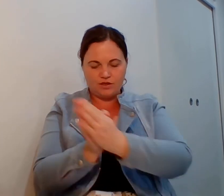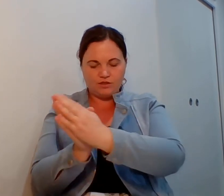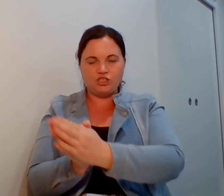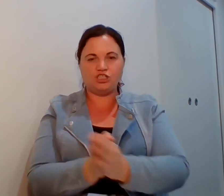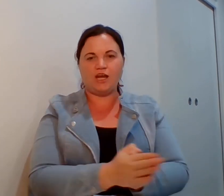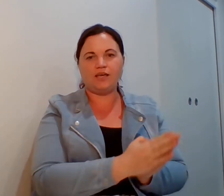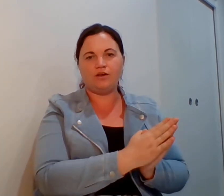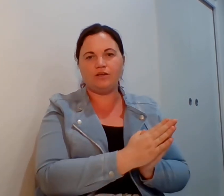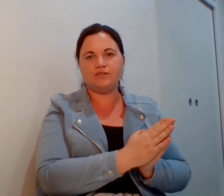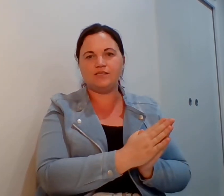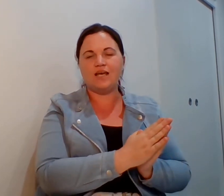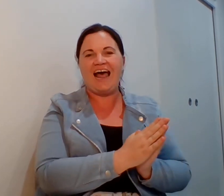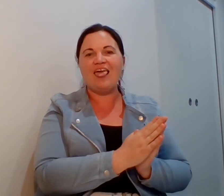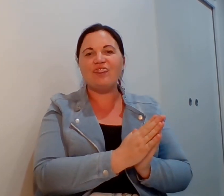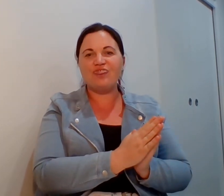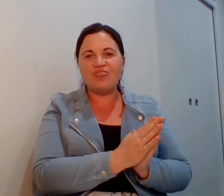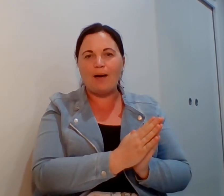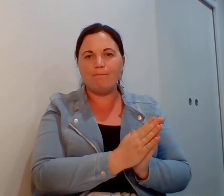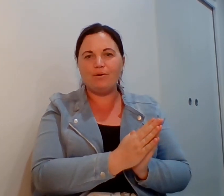Checkers. Thump.